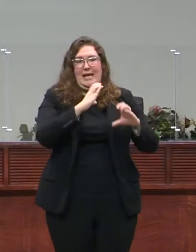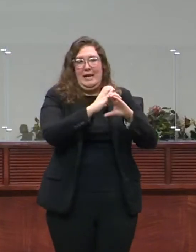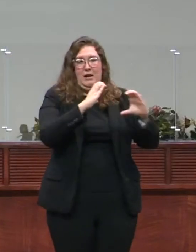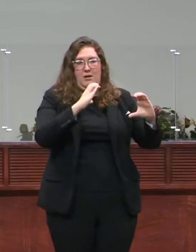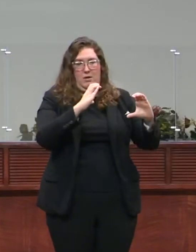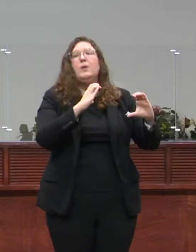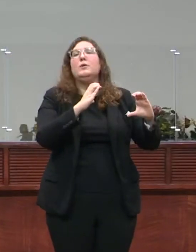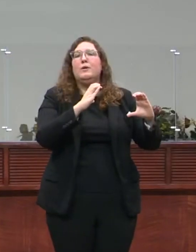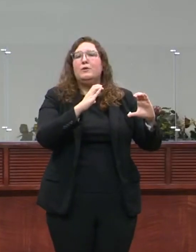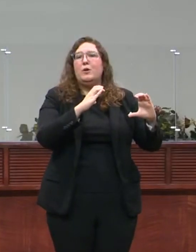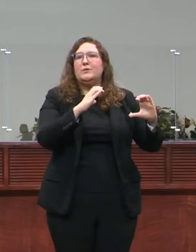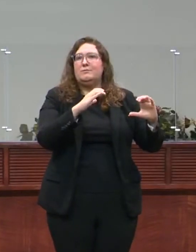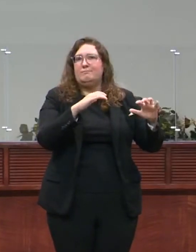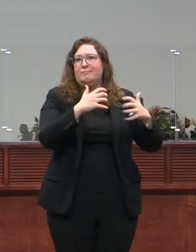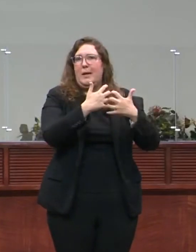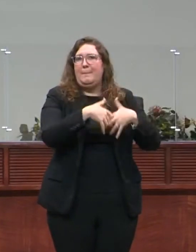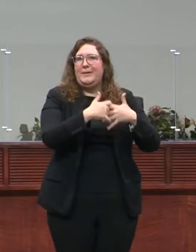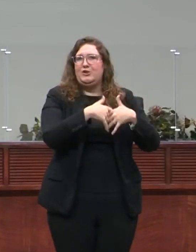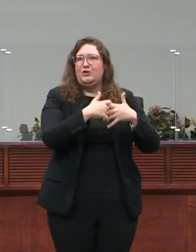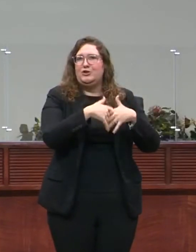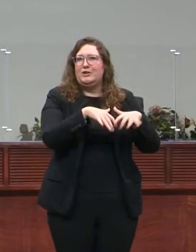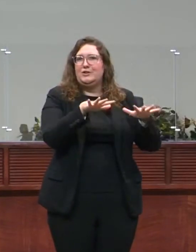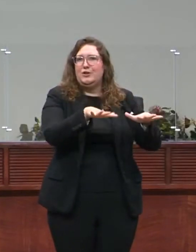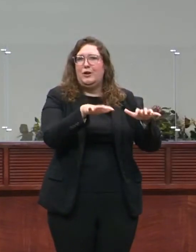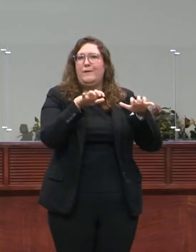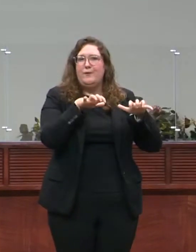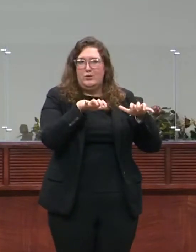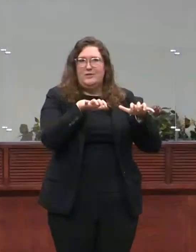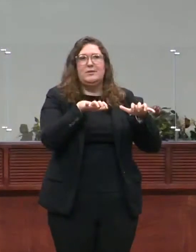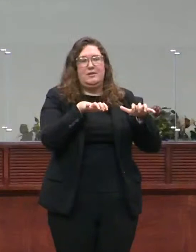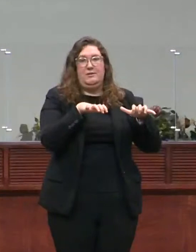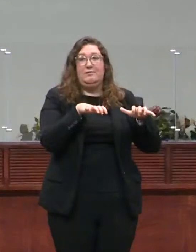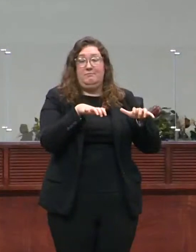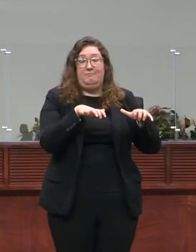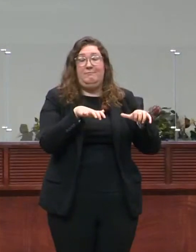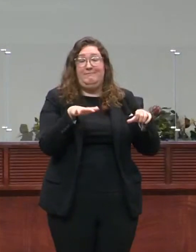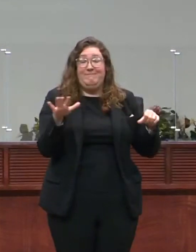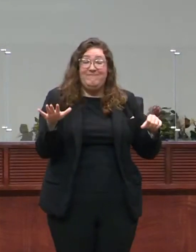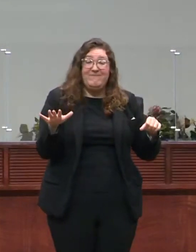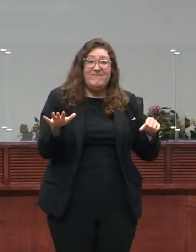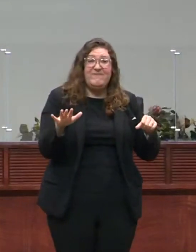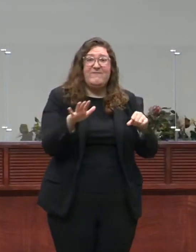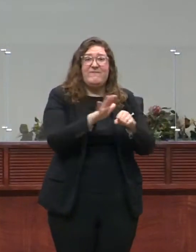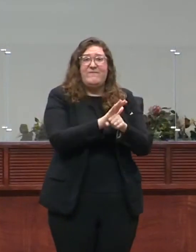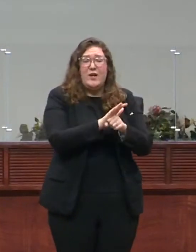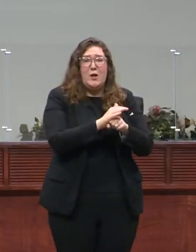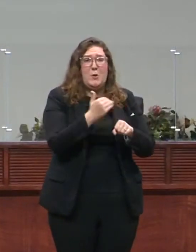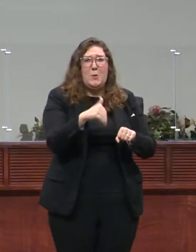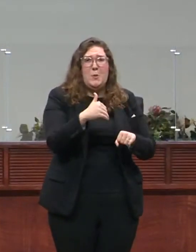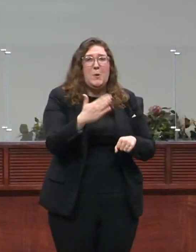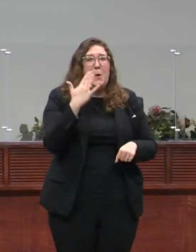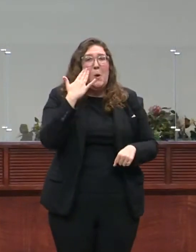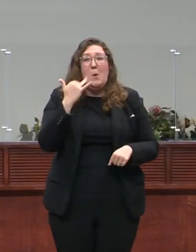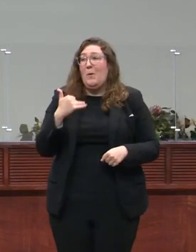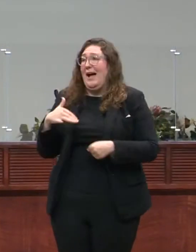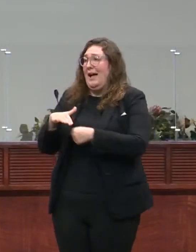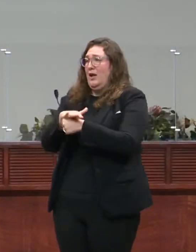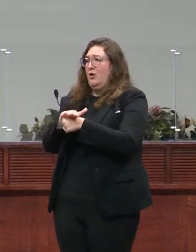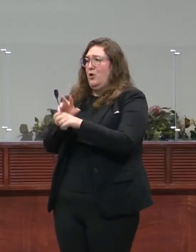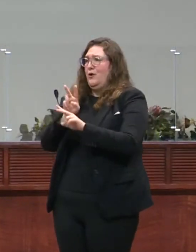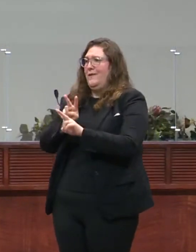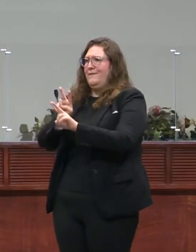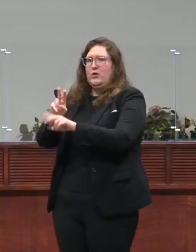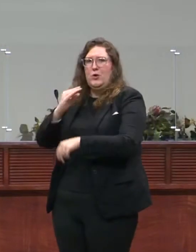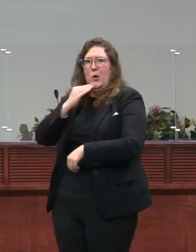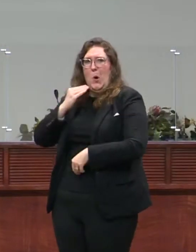filling up, and they think a part of the backup is because of slowdown at local funeral homes is causing this to happen. Have you